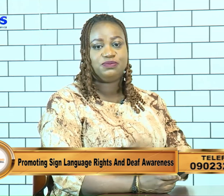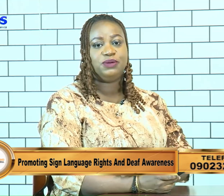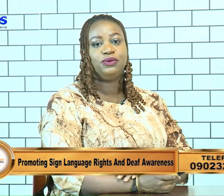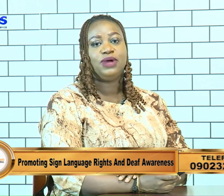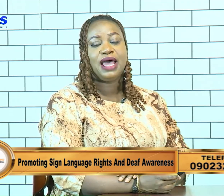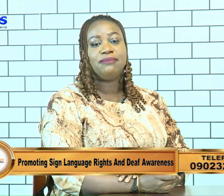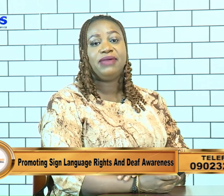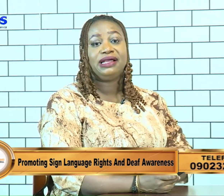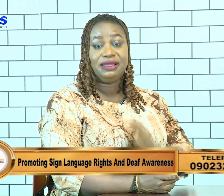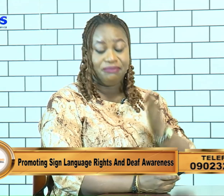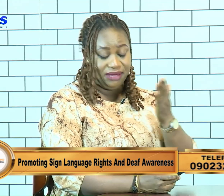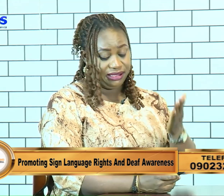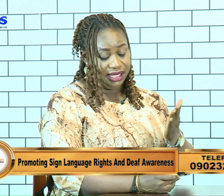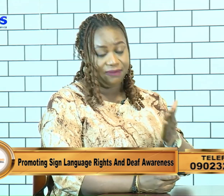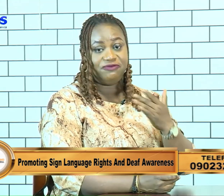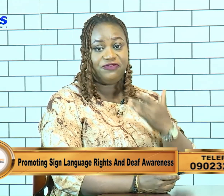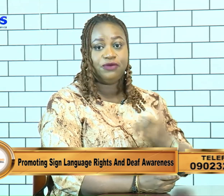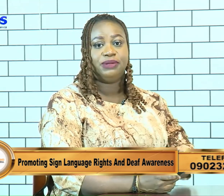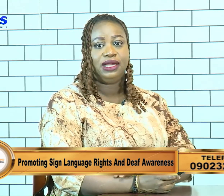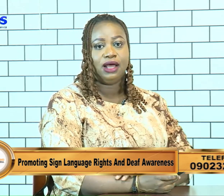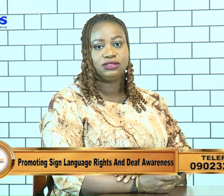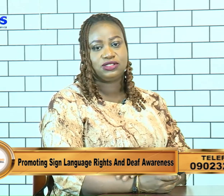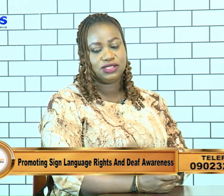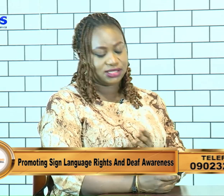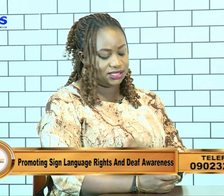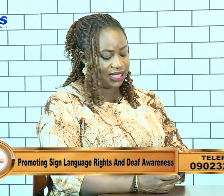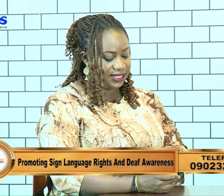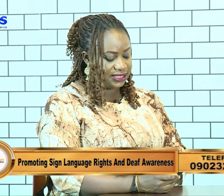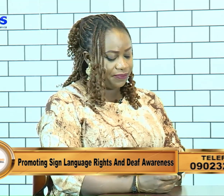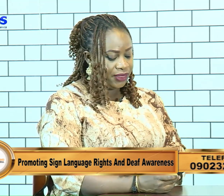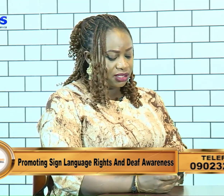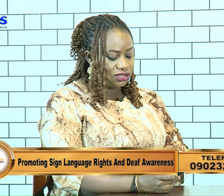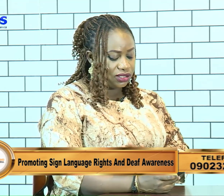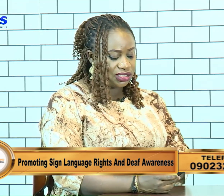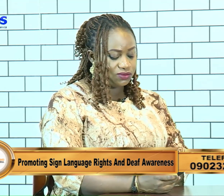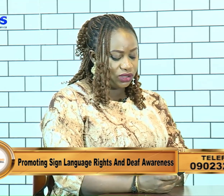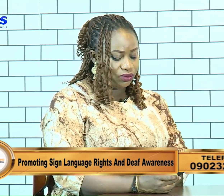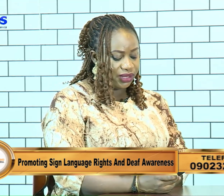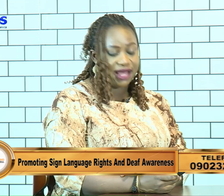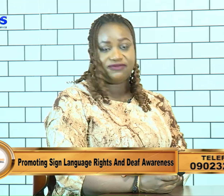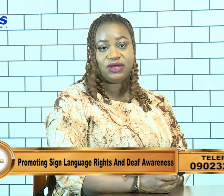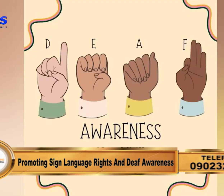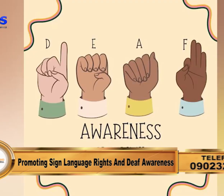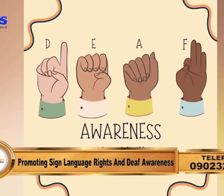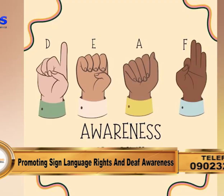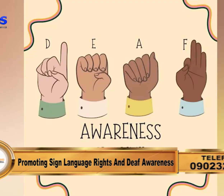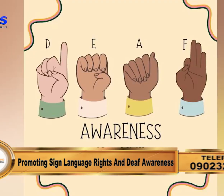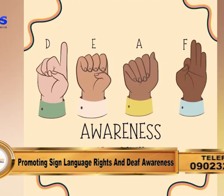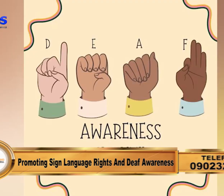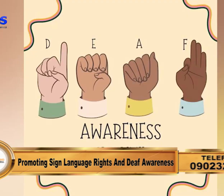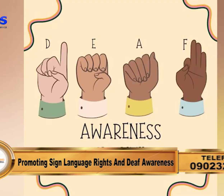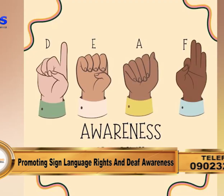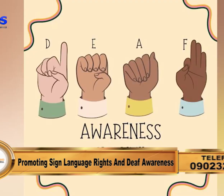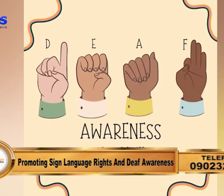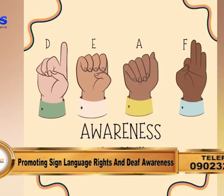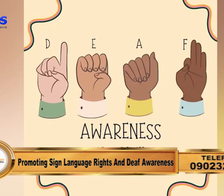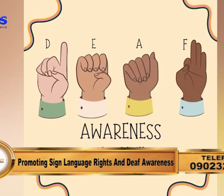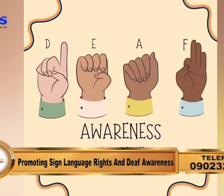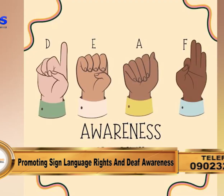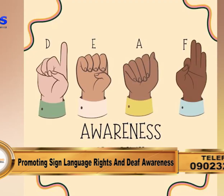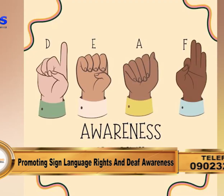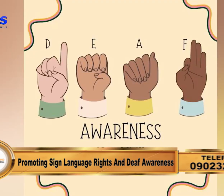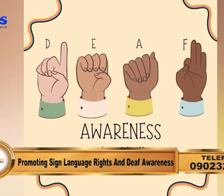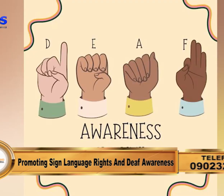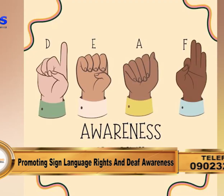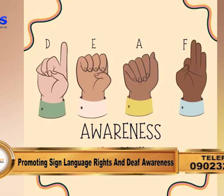these people and make them feel belong to the society. So this morning we have as our guest in the studios,